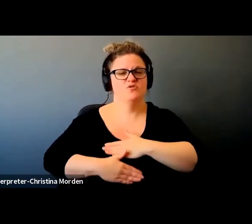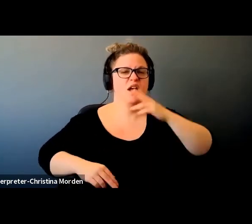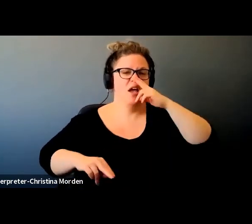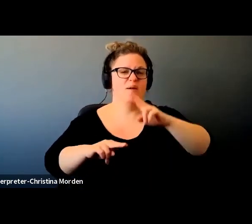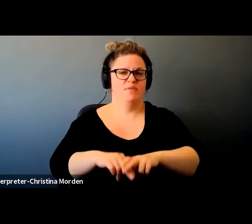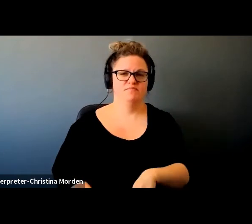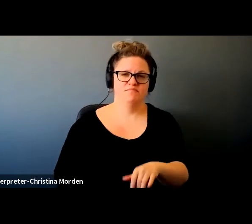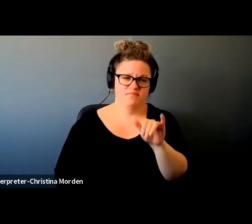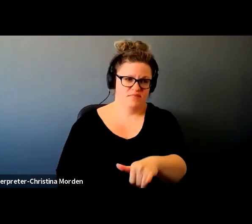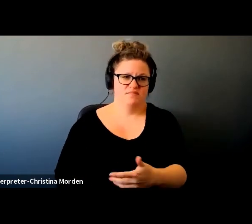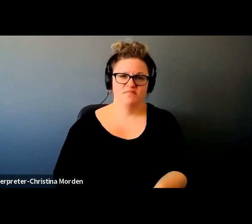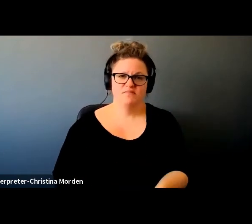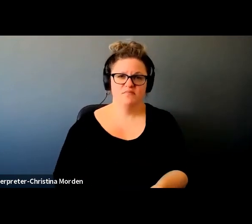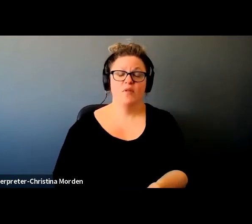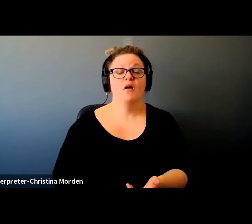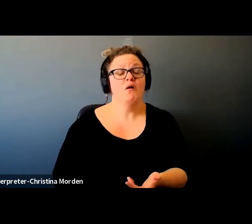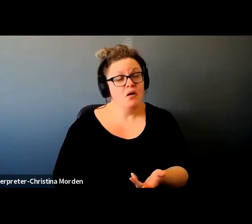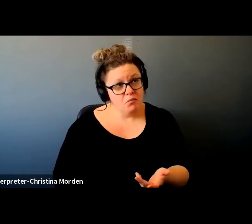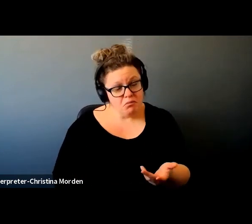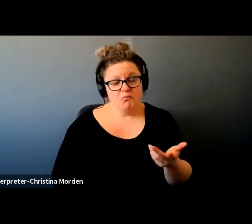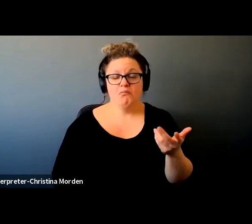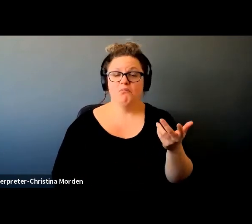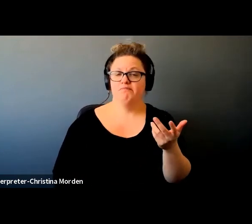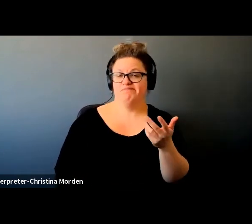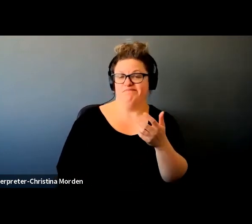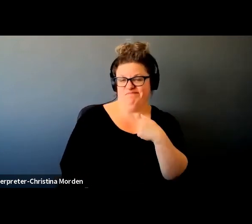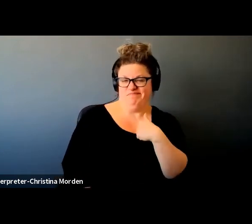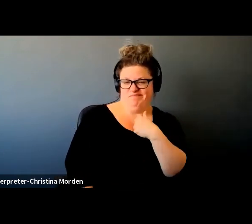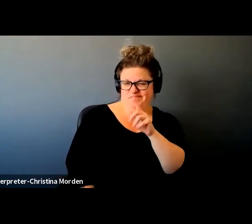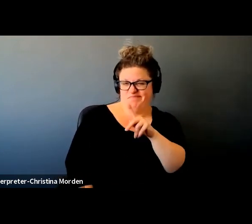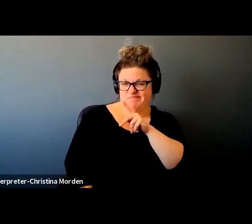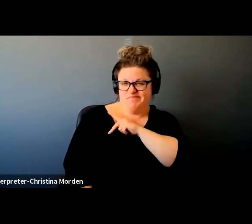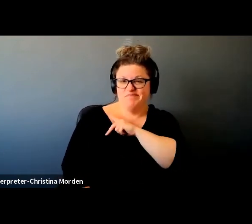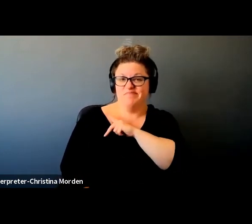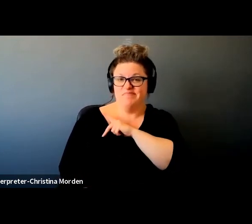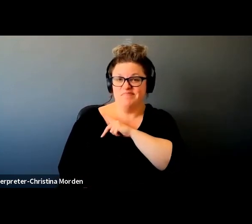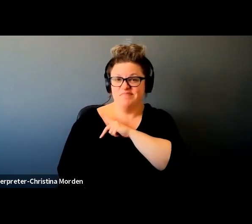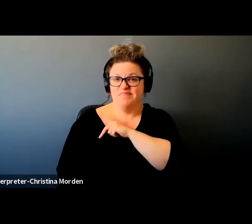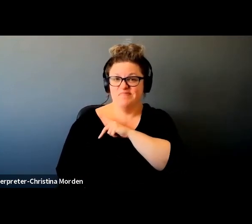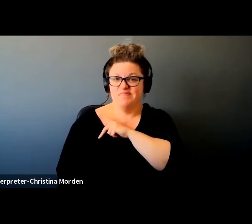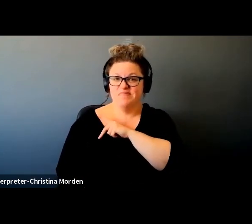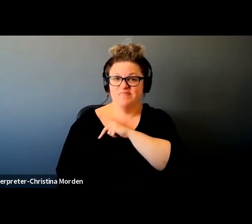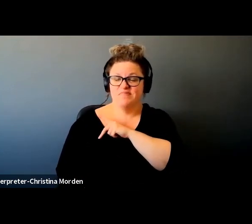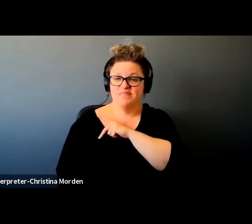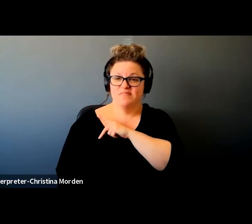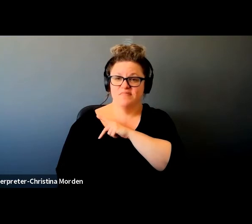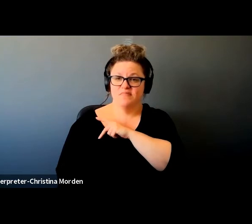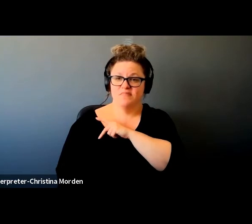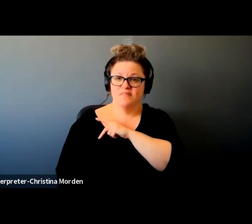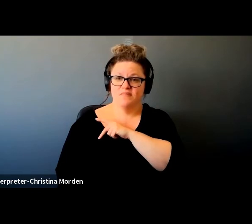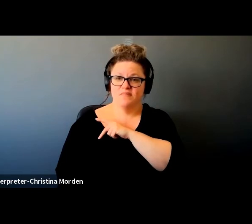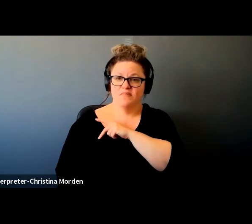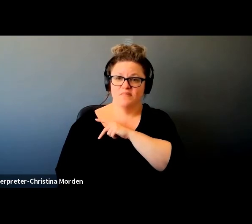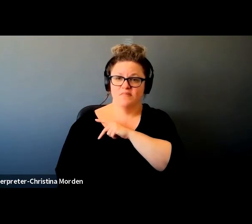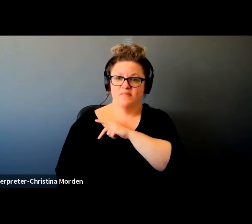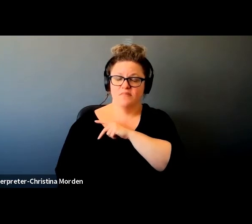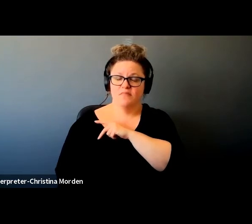flip side of that is that sometimes, like for me personally, I have better fluid intelligence than